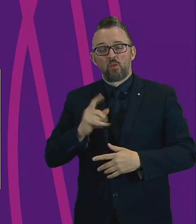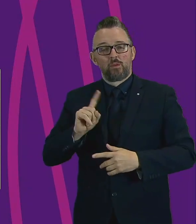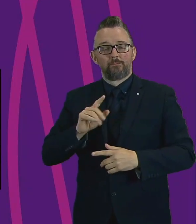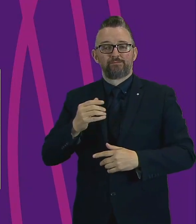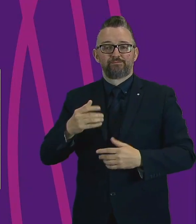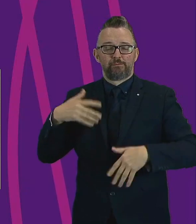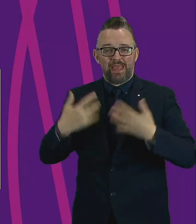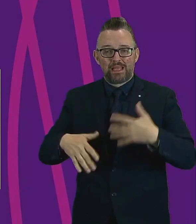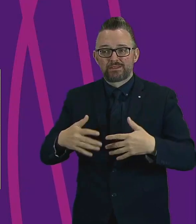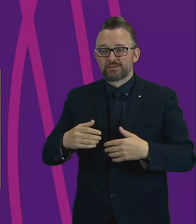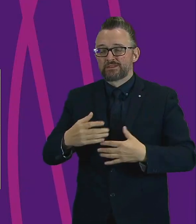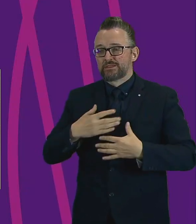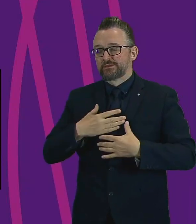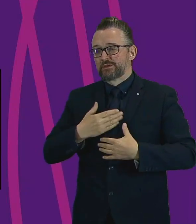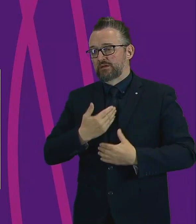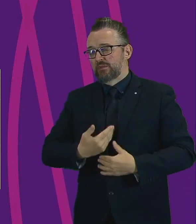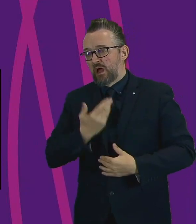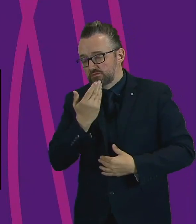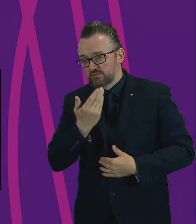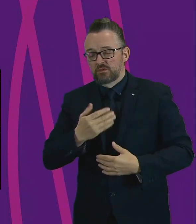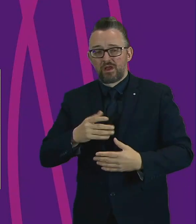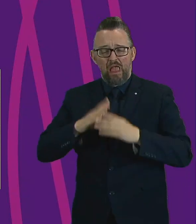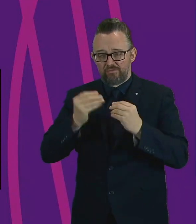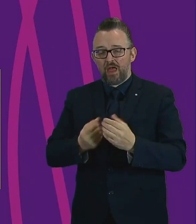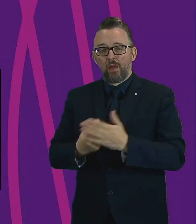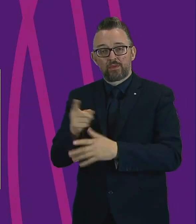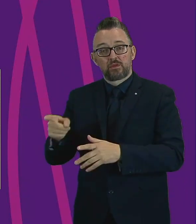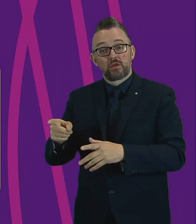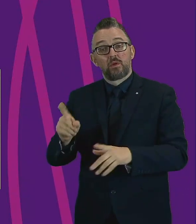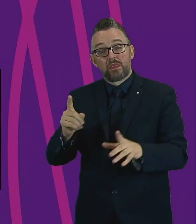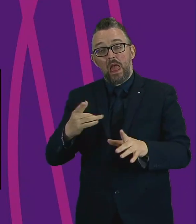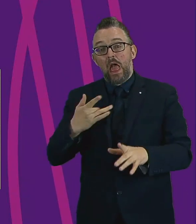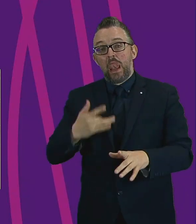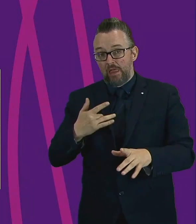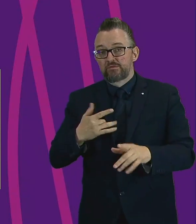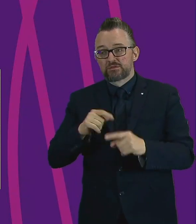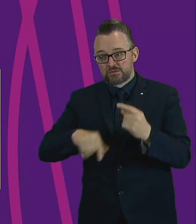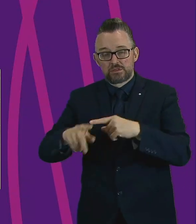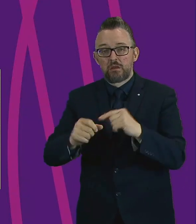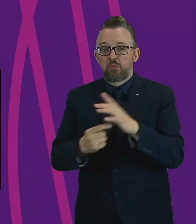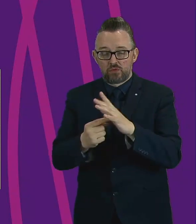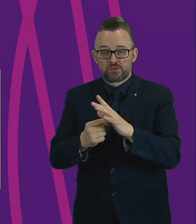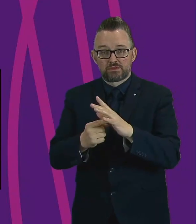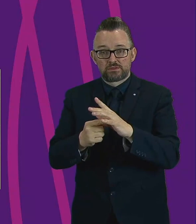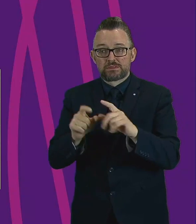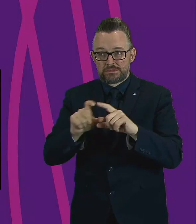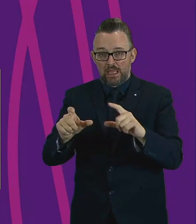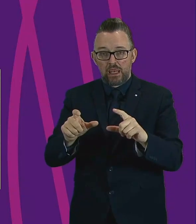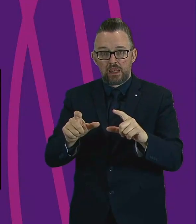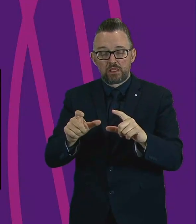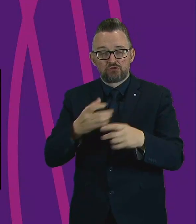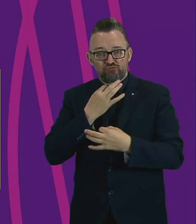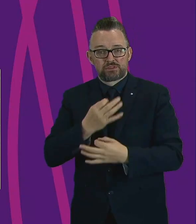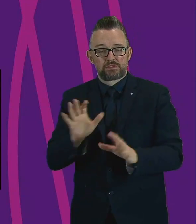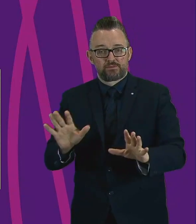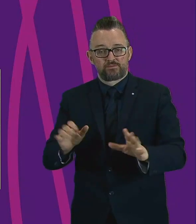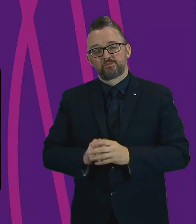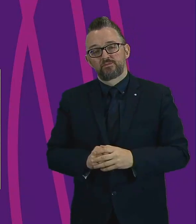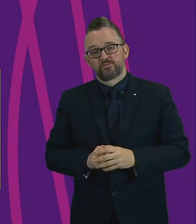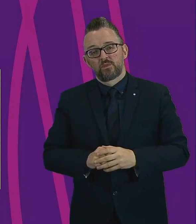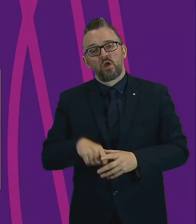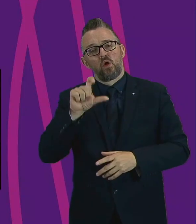other choice. Lives were, and still do, remain at stake. In responding to the challenge of COVID-19,